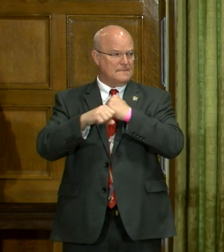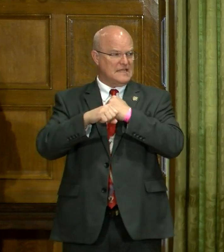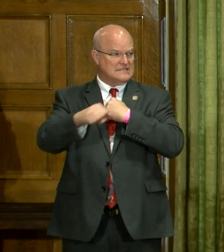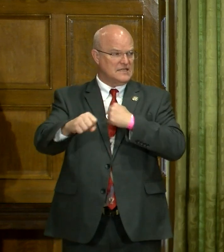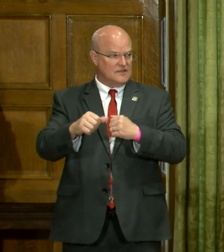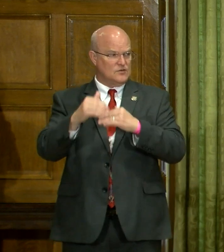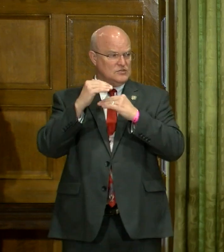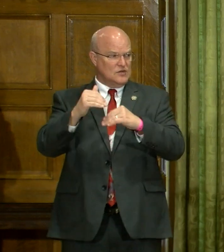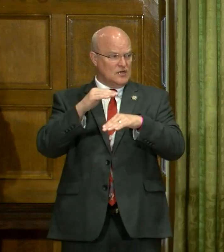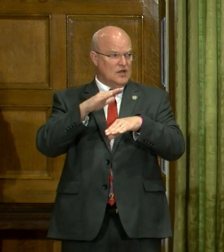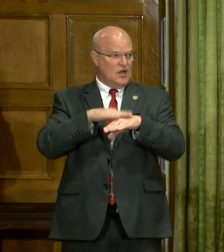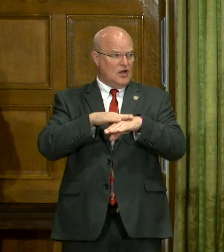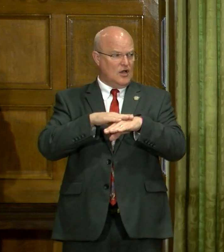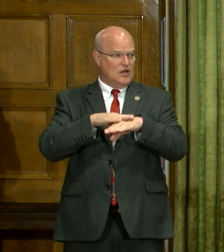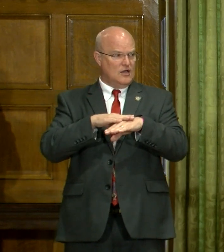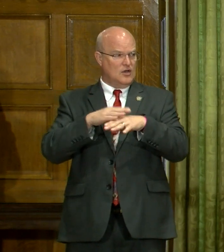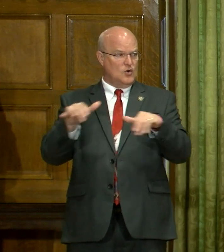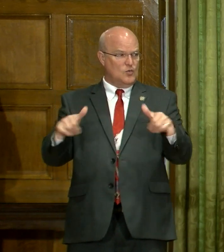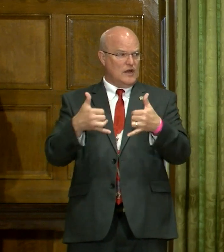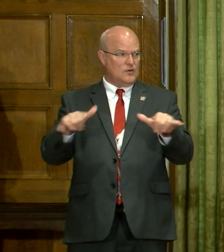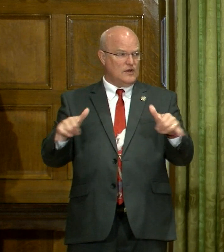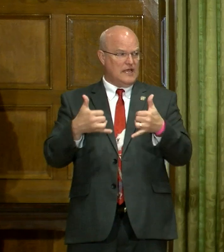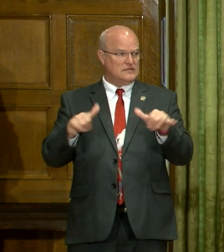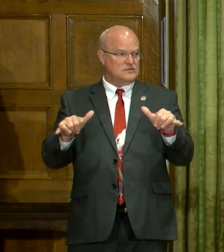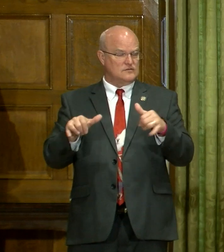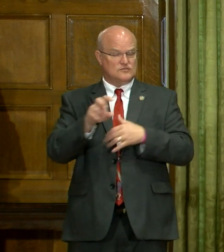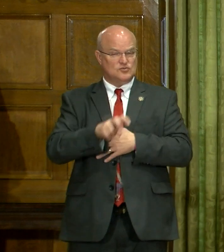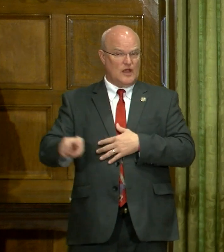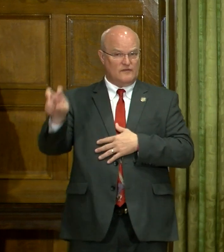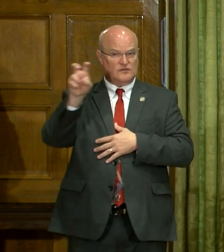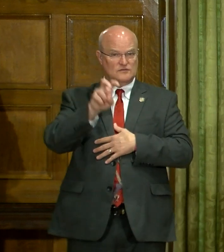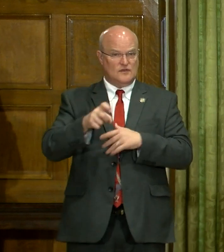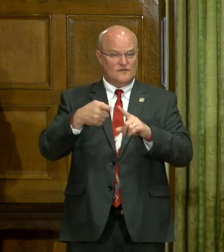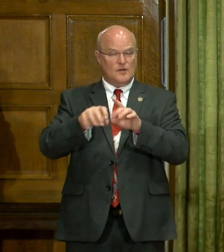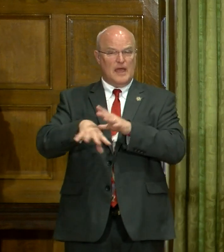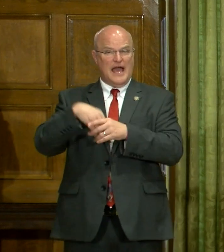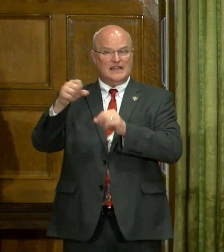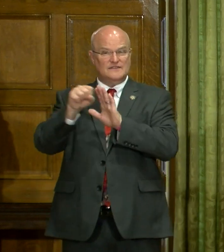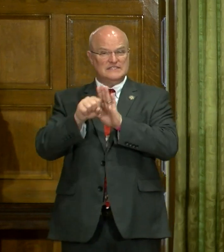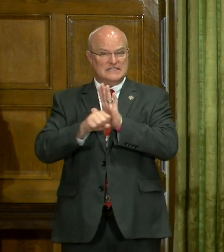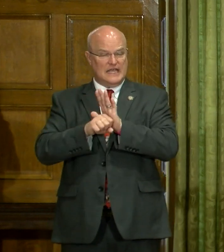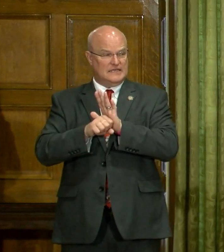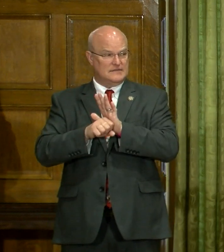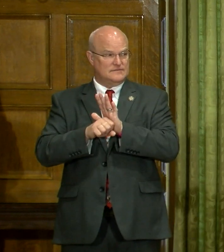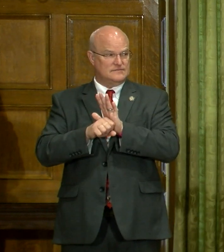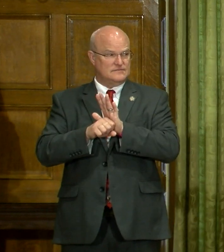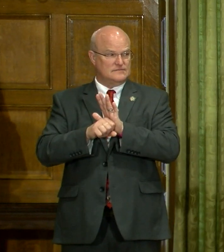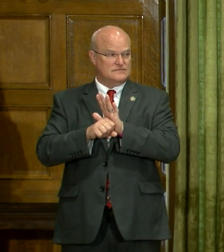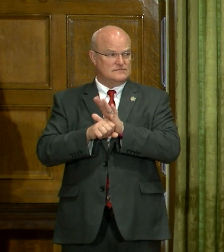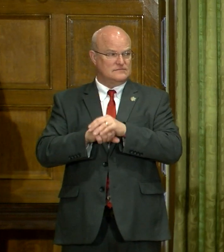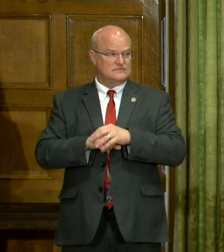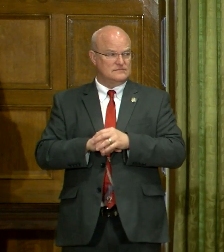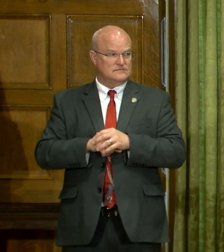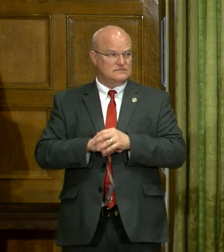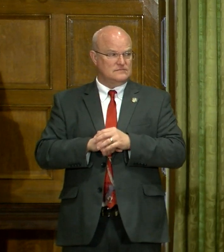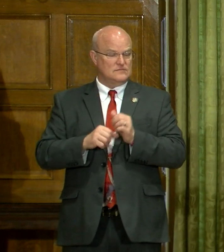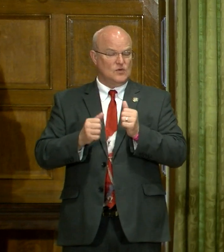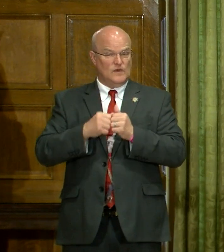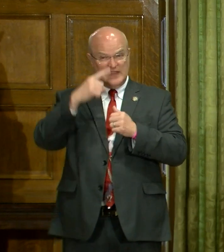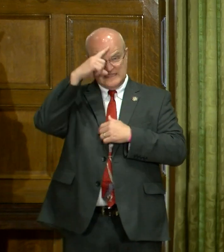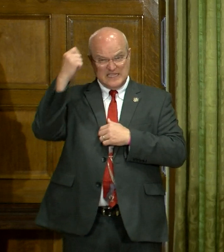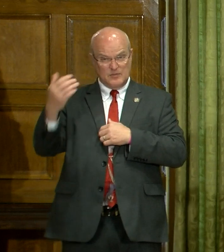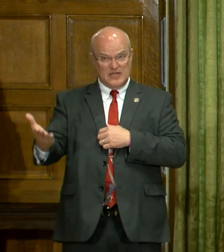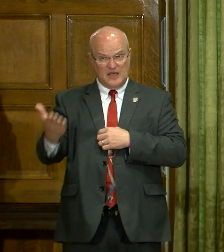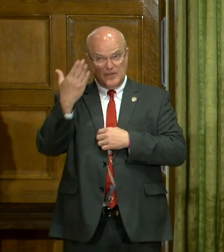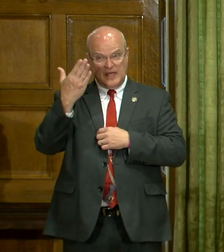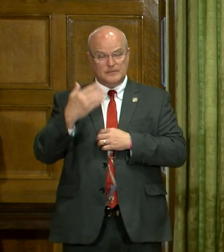extending the restriction on recreational travelers from outside other states with the summer